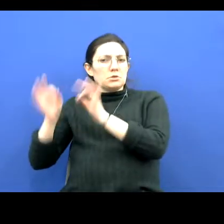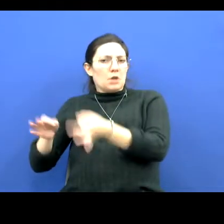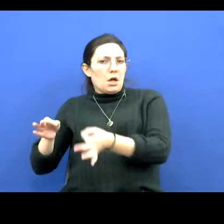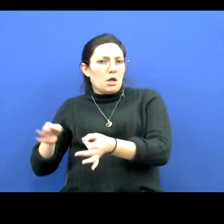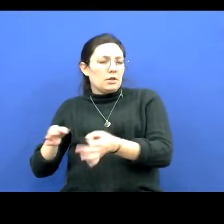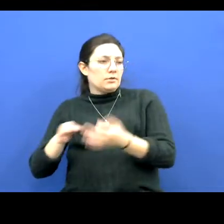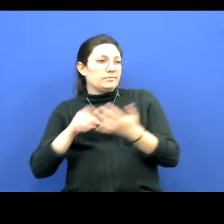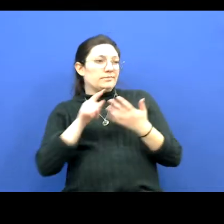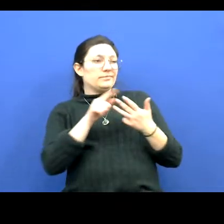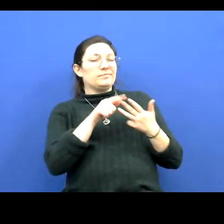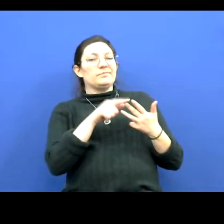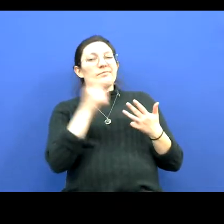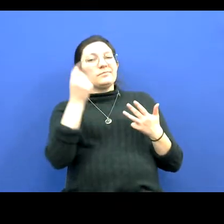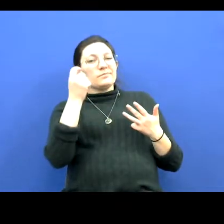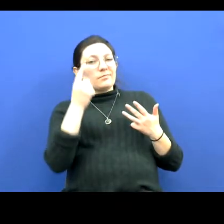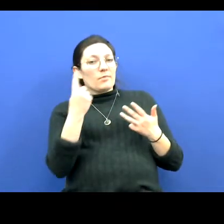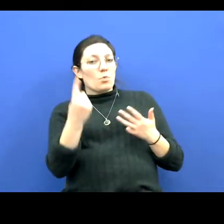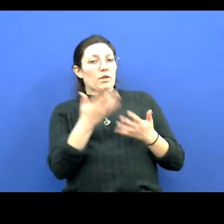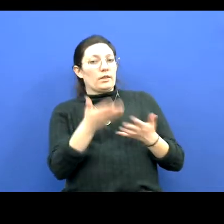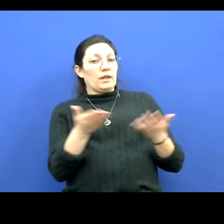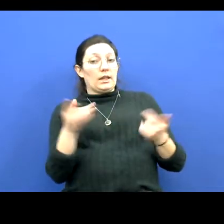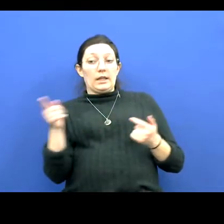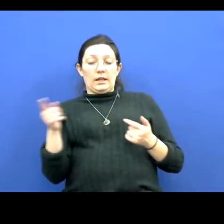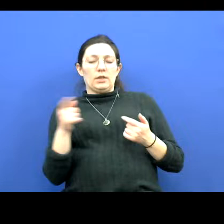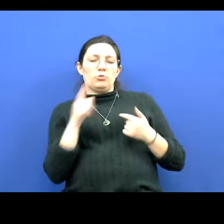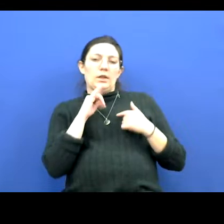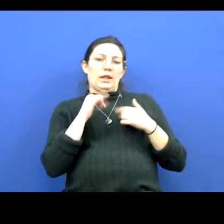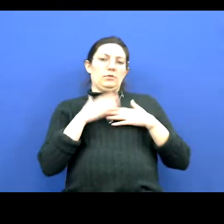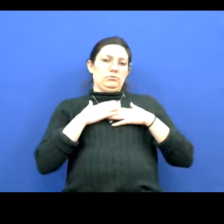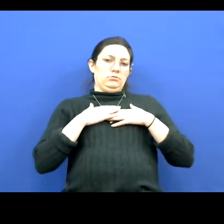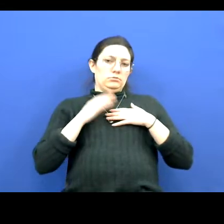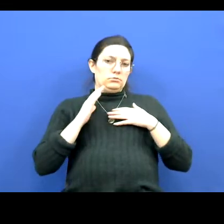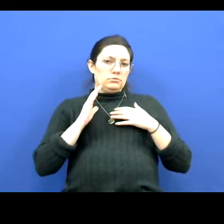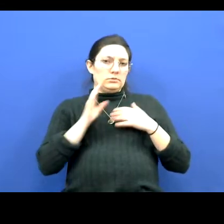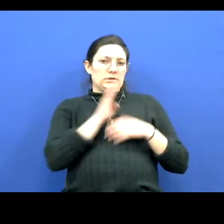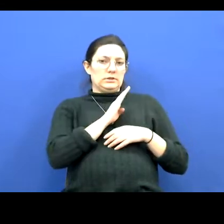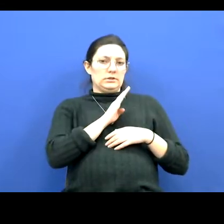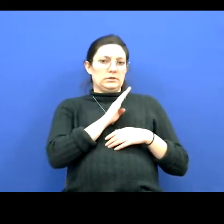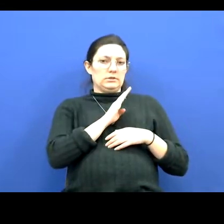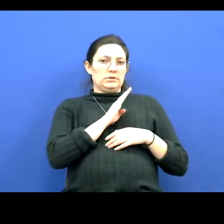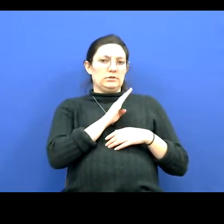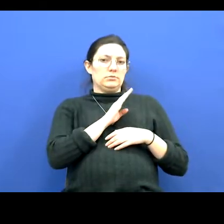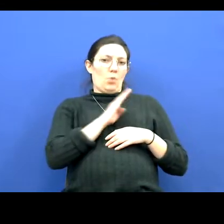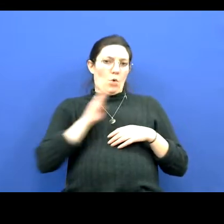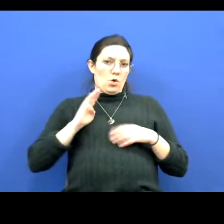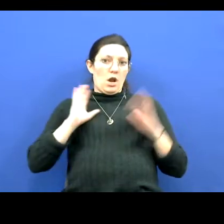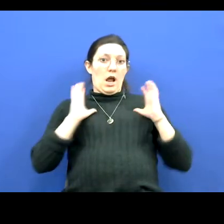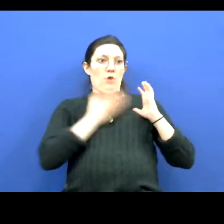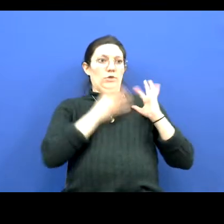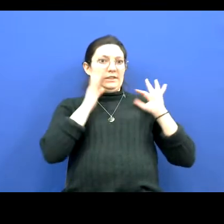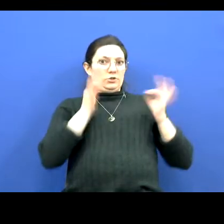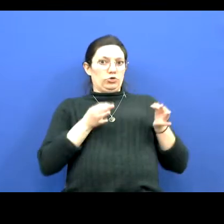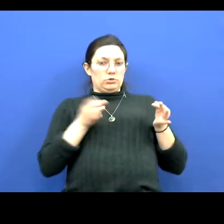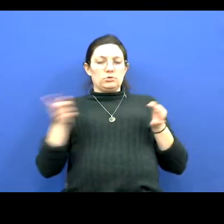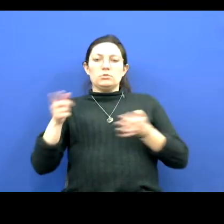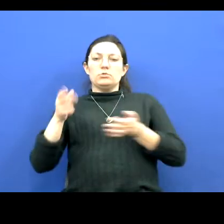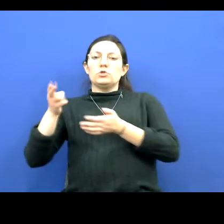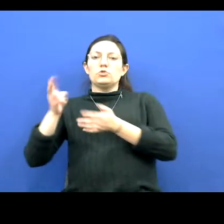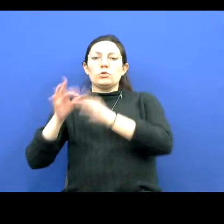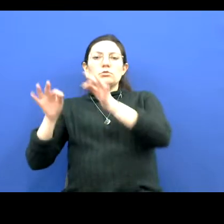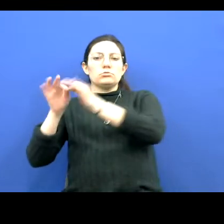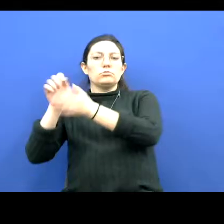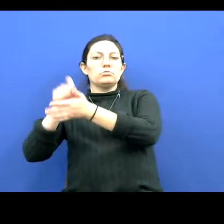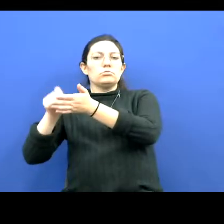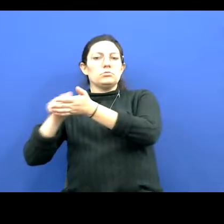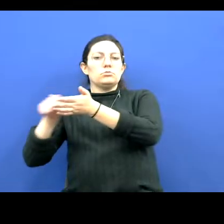town board, the idea will be when they send the letter recommendation back, what'll happen is if any of the town